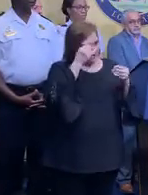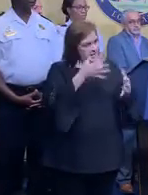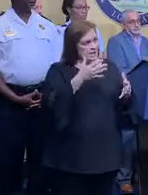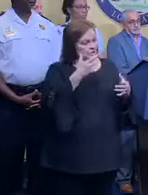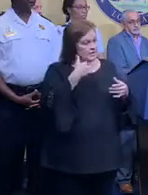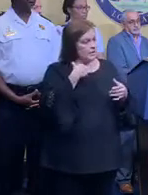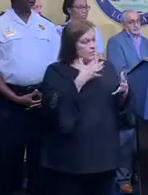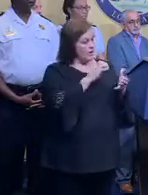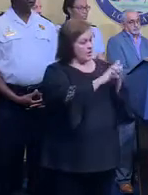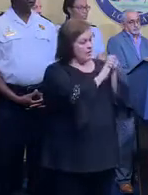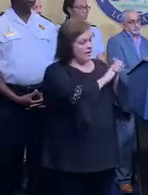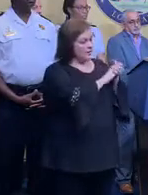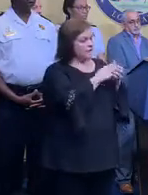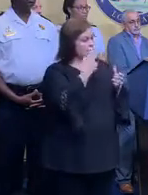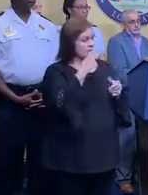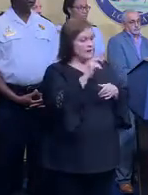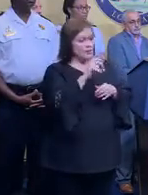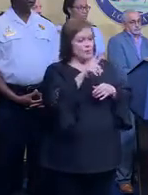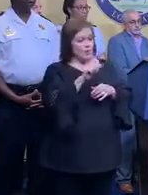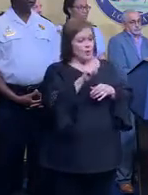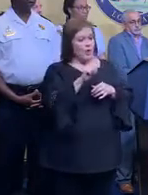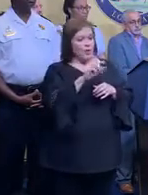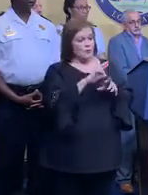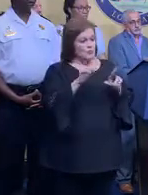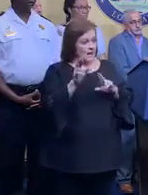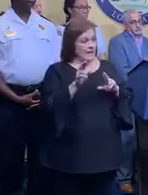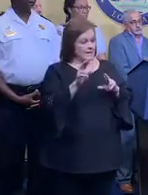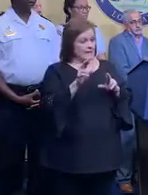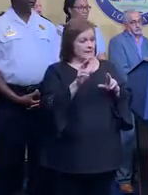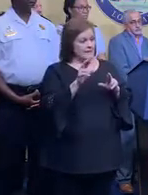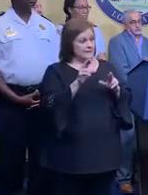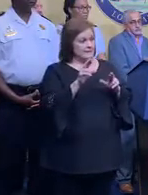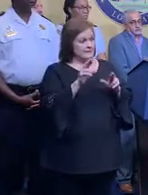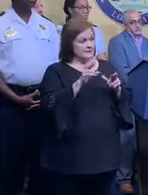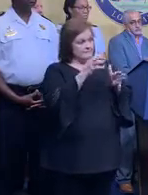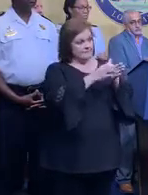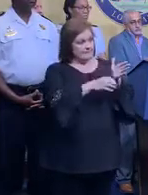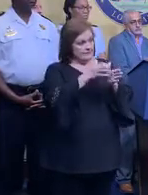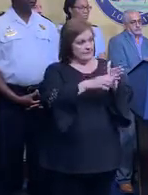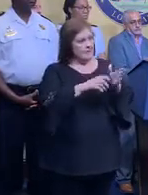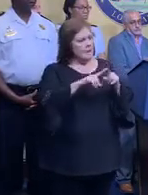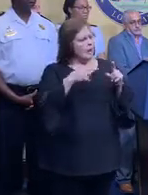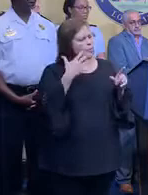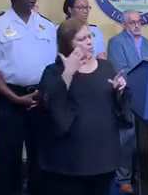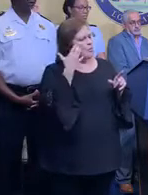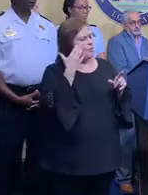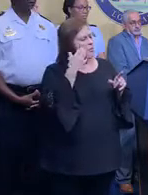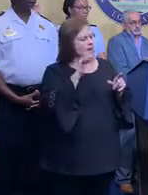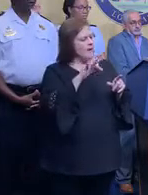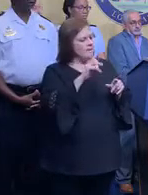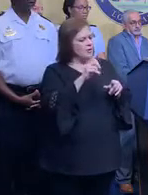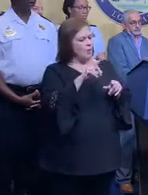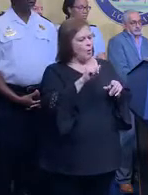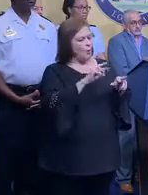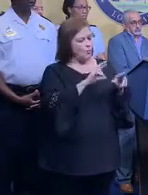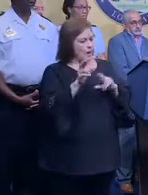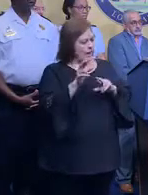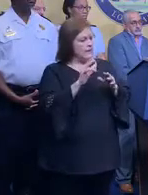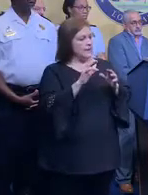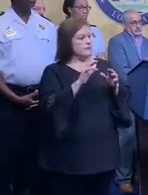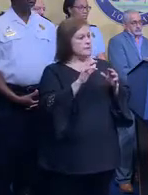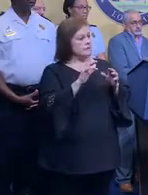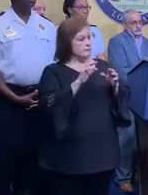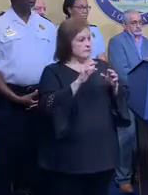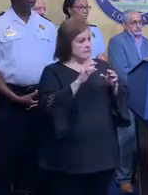I've seen the NOLA Ready flyers translated, but I want to know if there's any additional information or if the NOLA Ready alerts are also sent